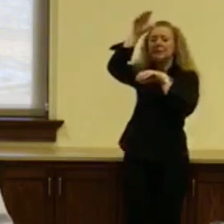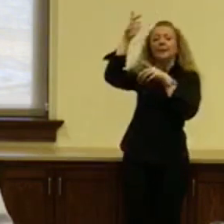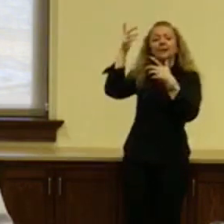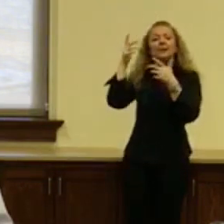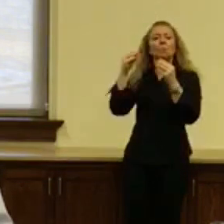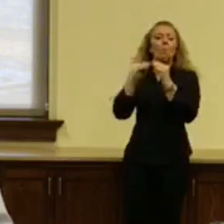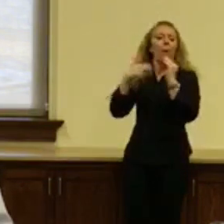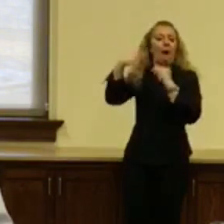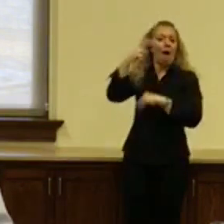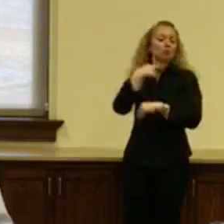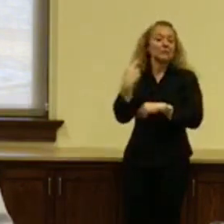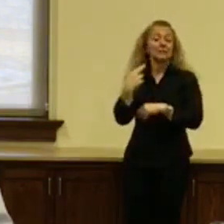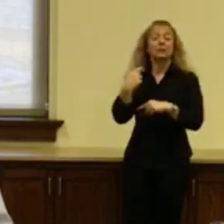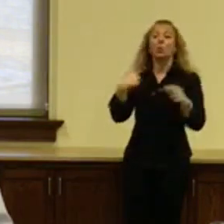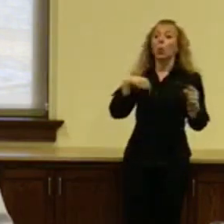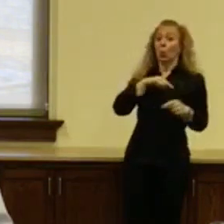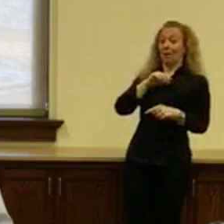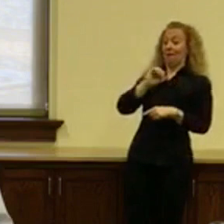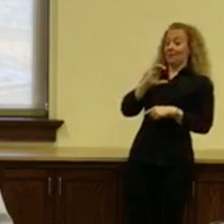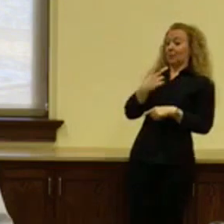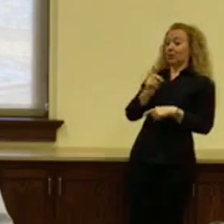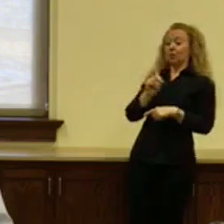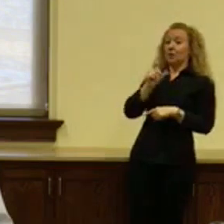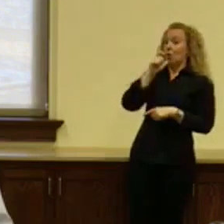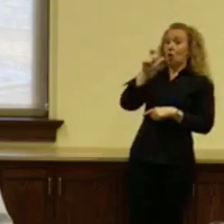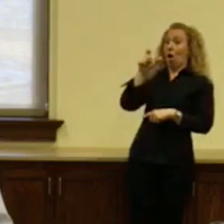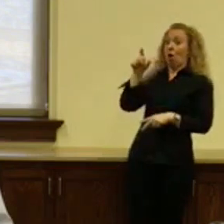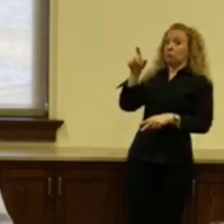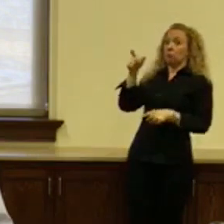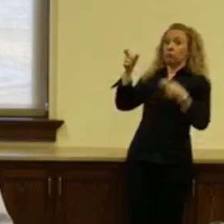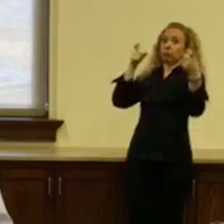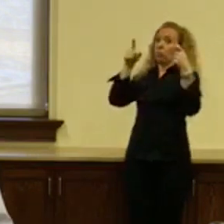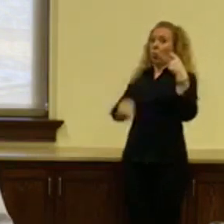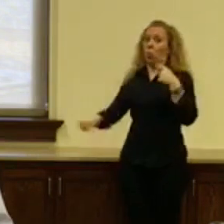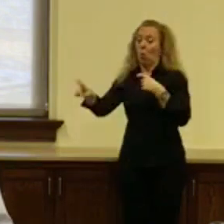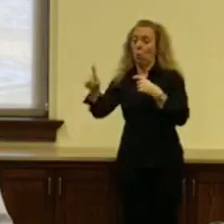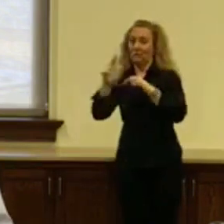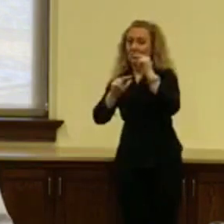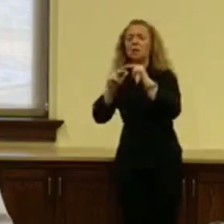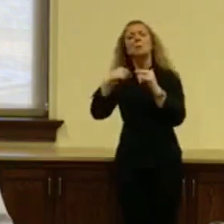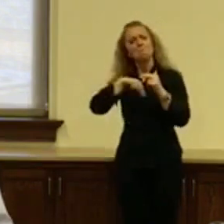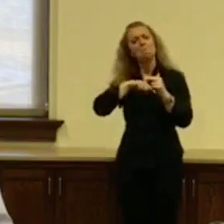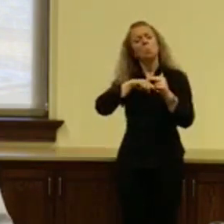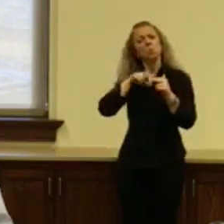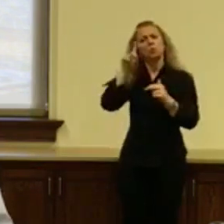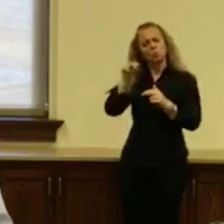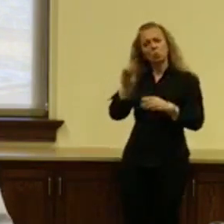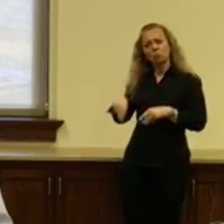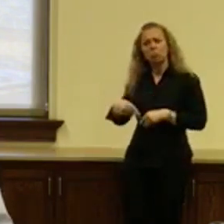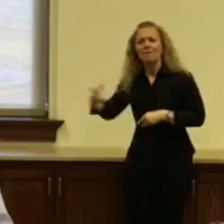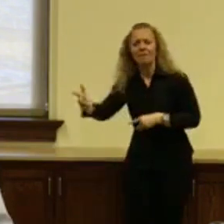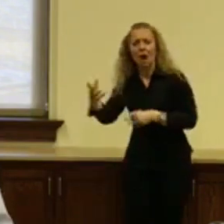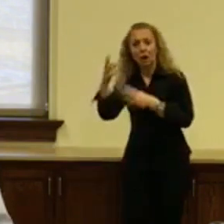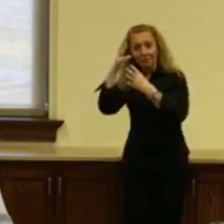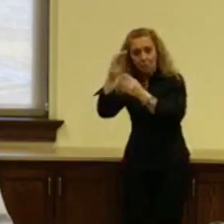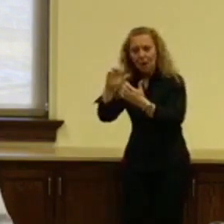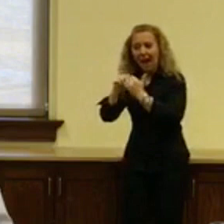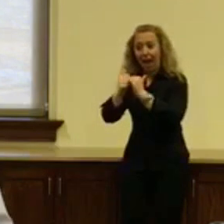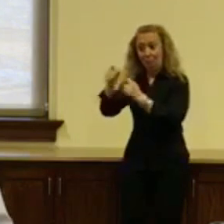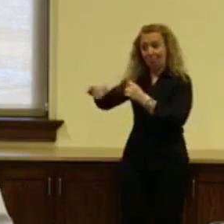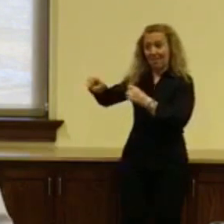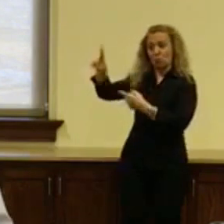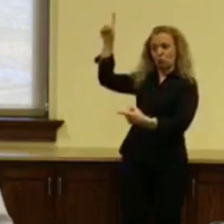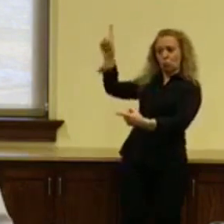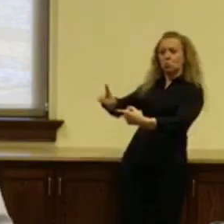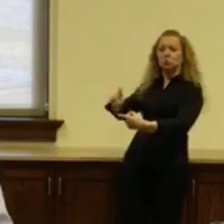oversee those facilities, but we do provide the latest information to those facilities on how to prevent spread of the infection.